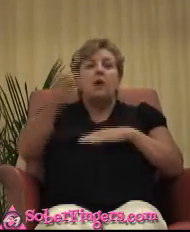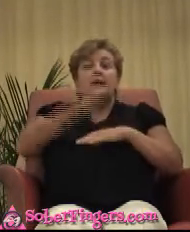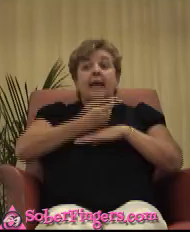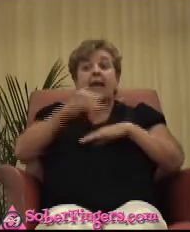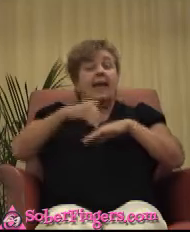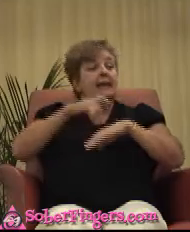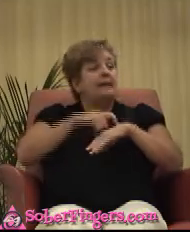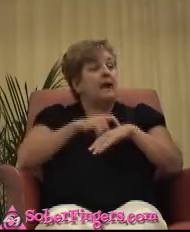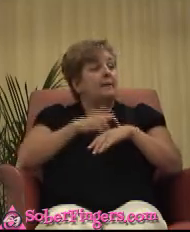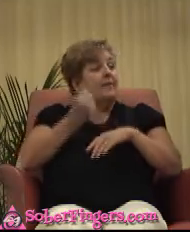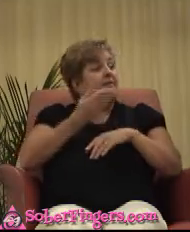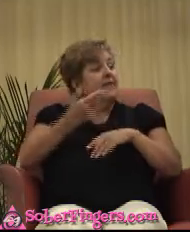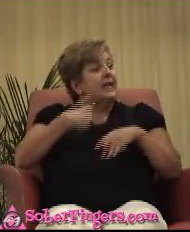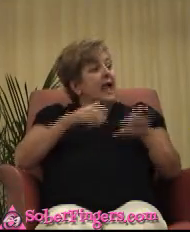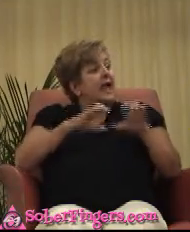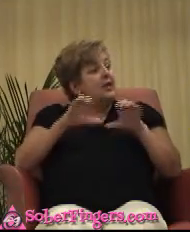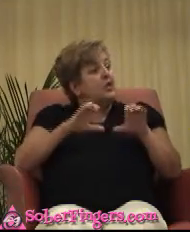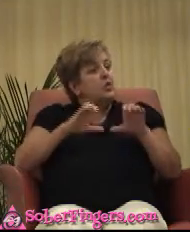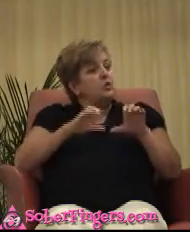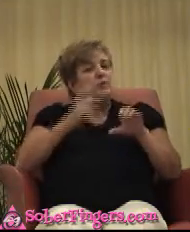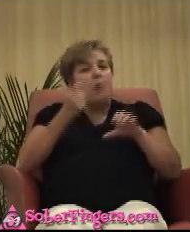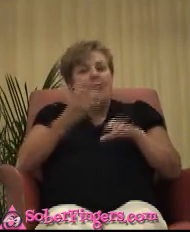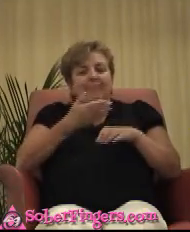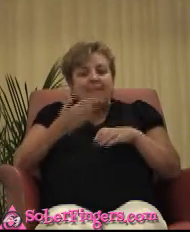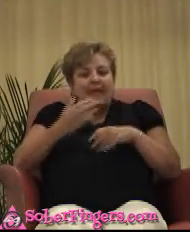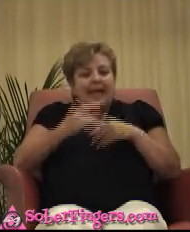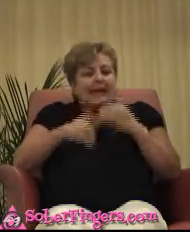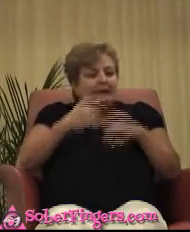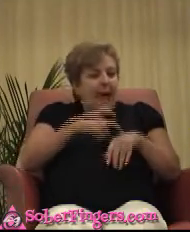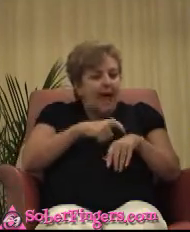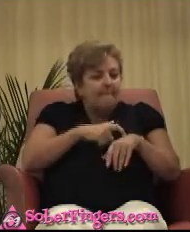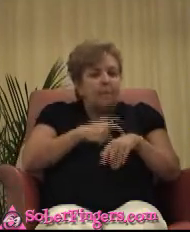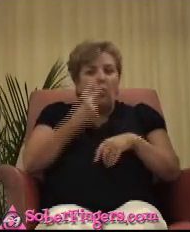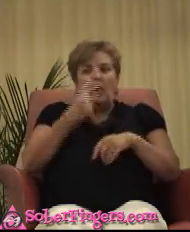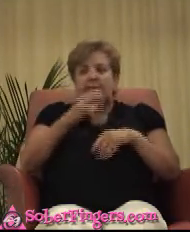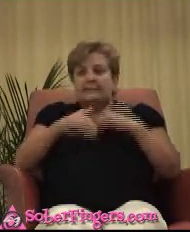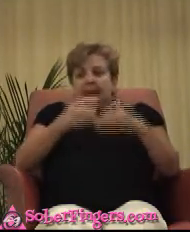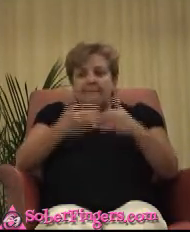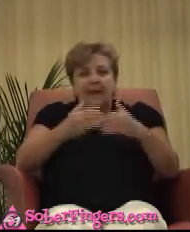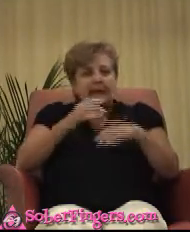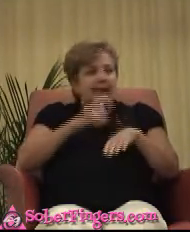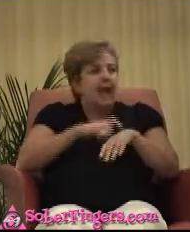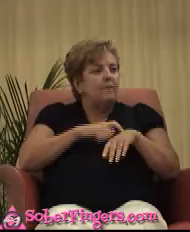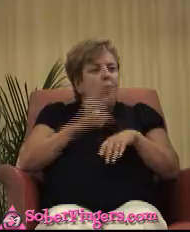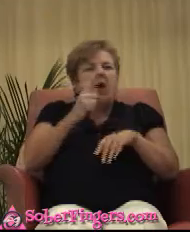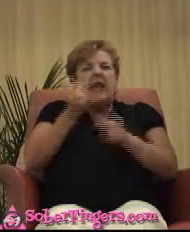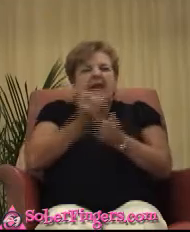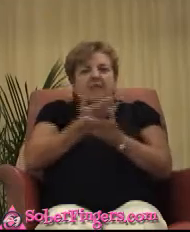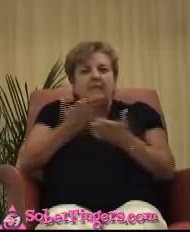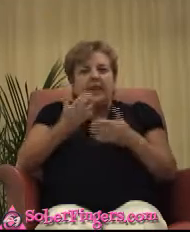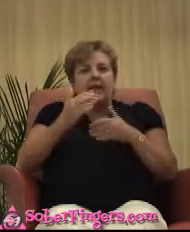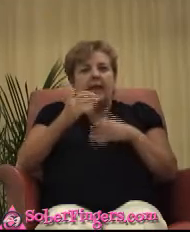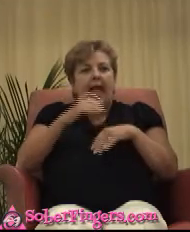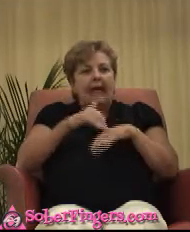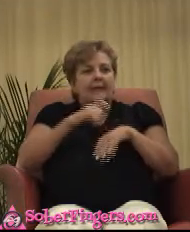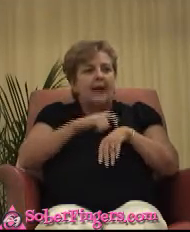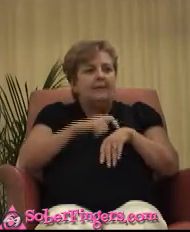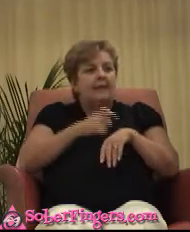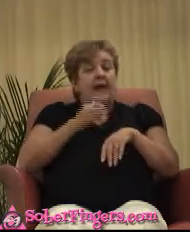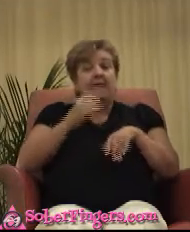Everything I do in here is one thing at a time, one step at a time, everything at a time. If I do the licenses the same way